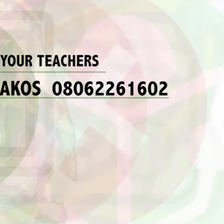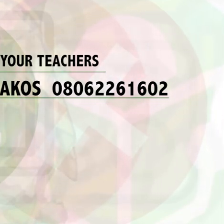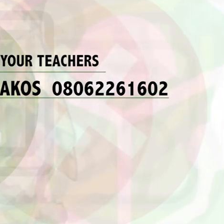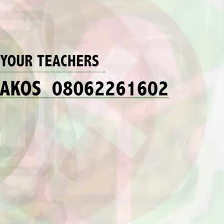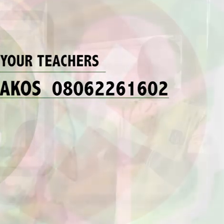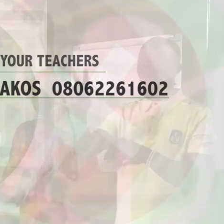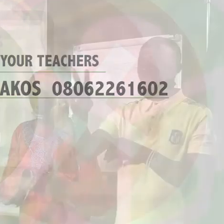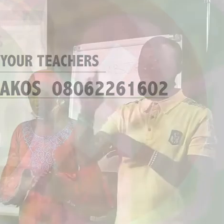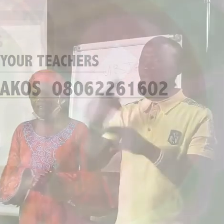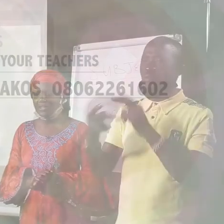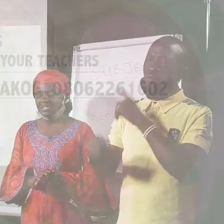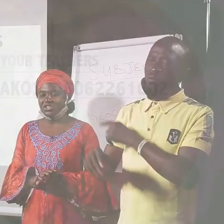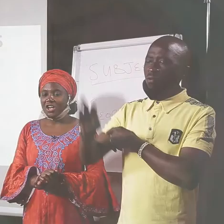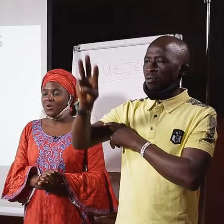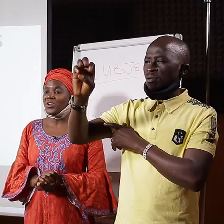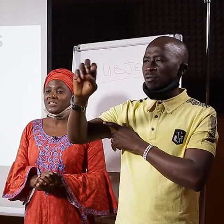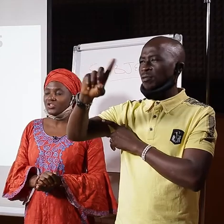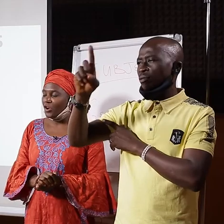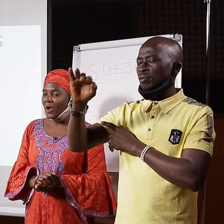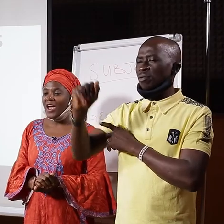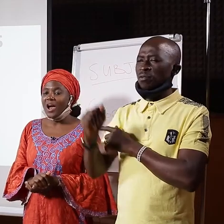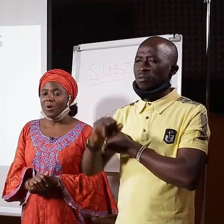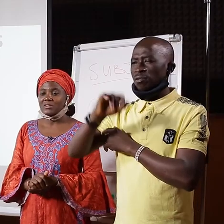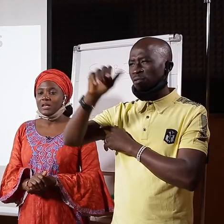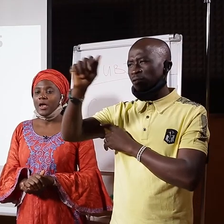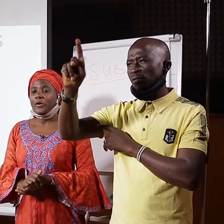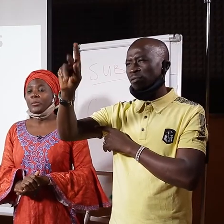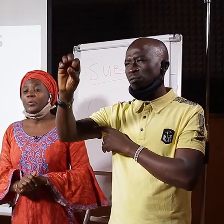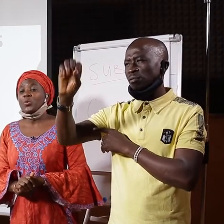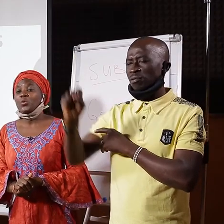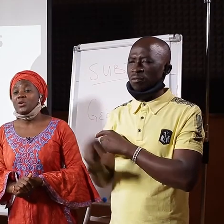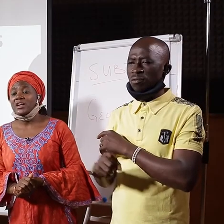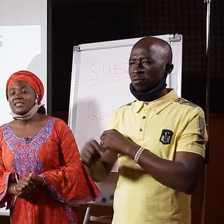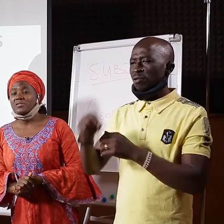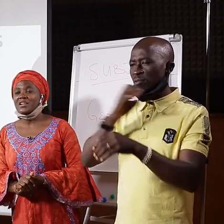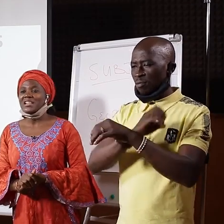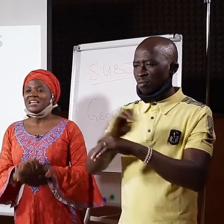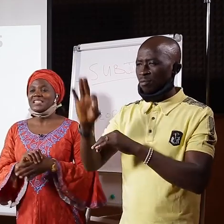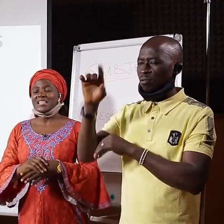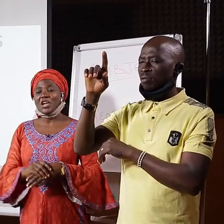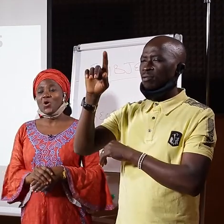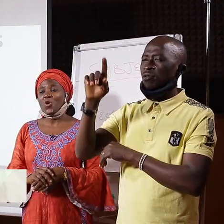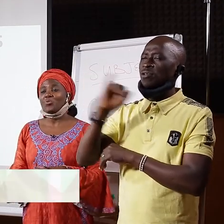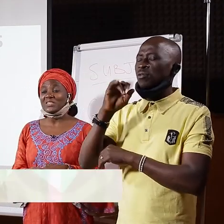080-6226-1602. I remain your geography teacher, Wezi Jeremiah Akos. Remember, Corona is real.